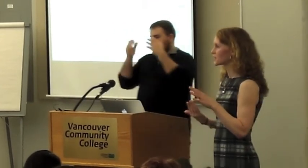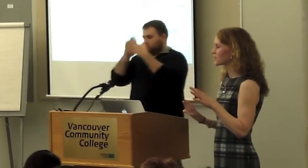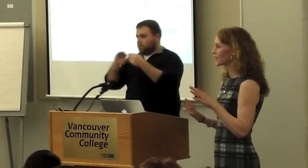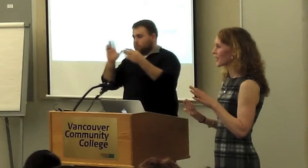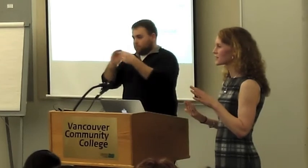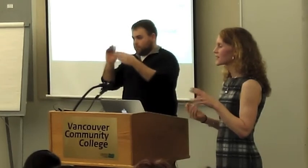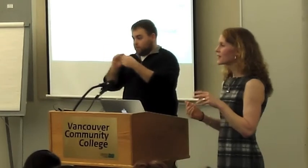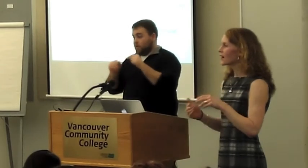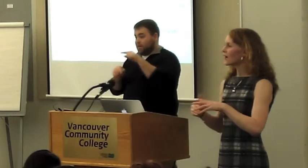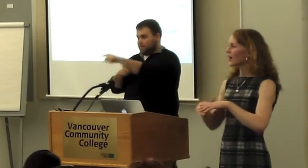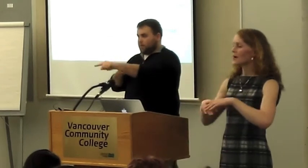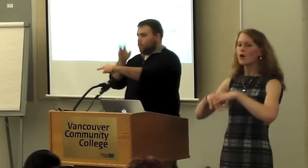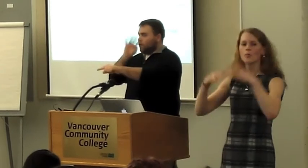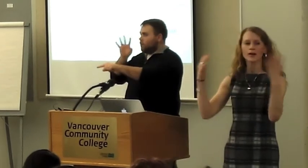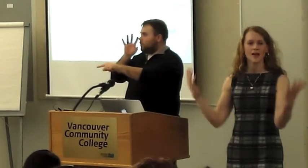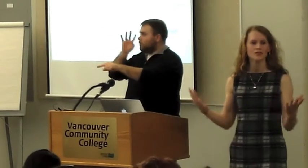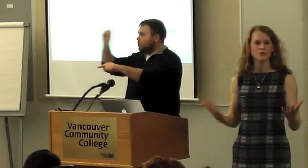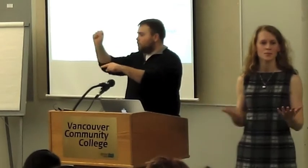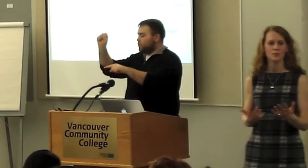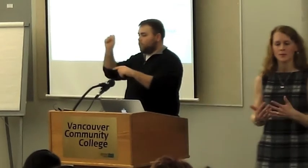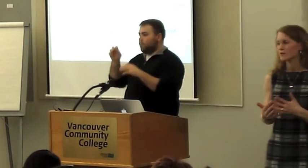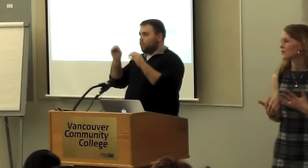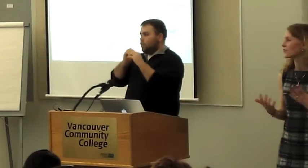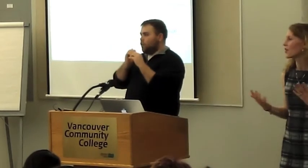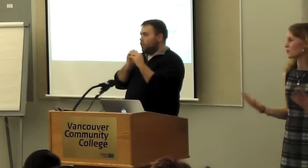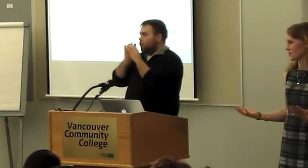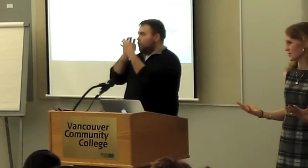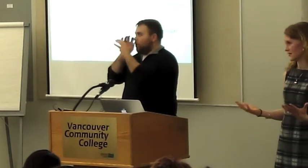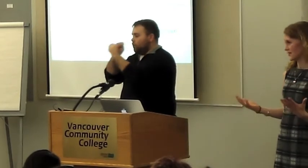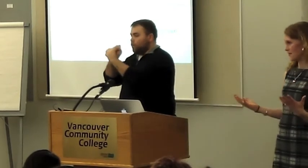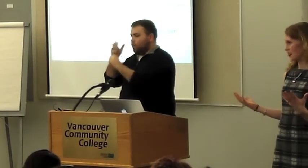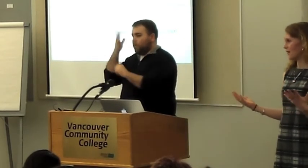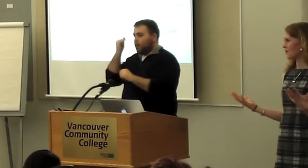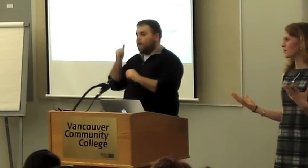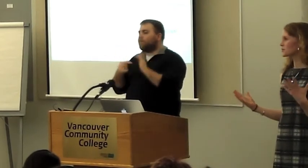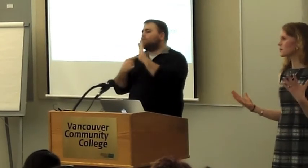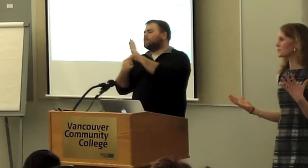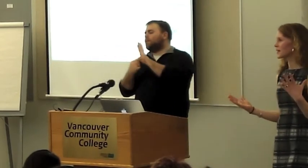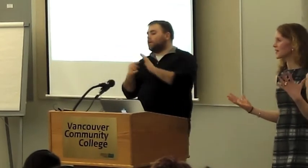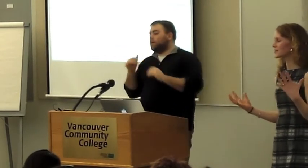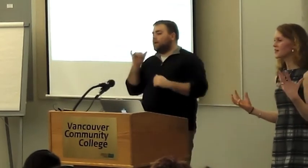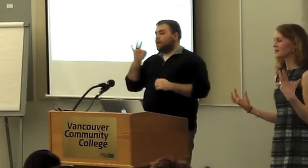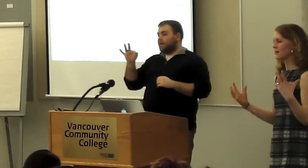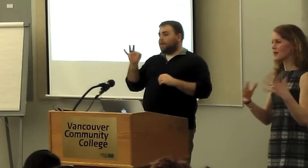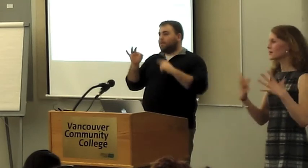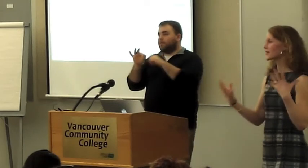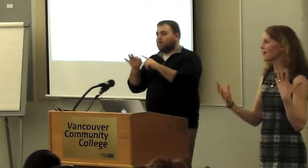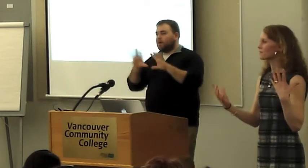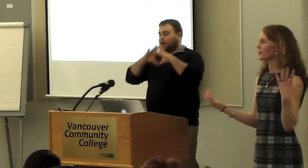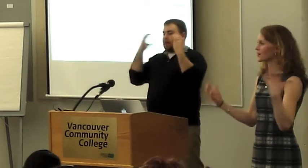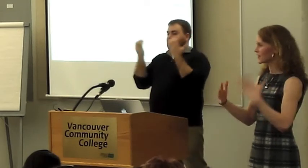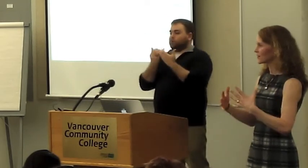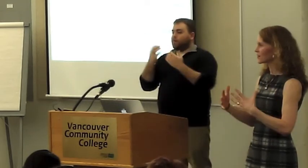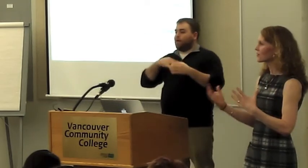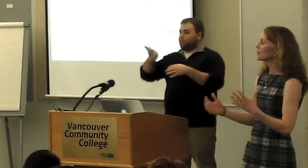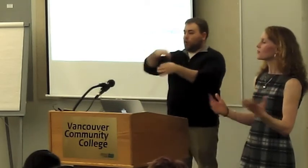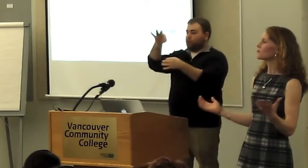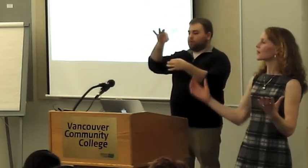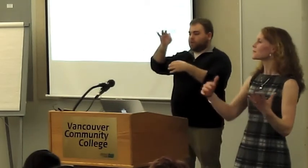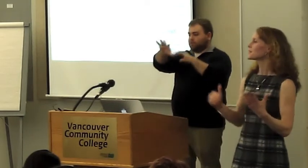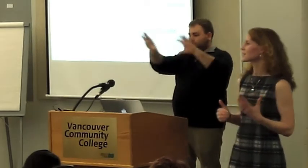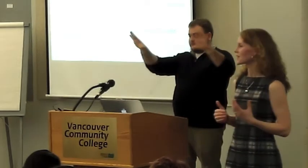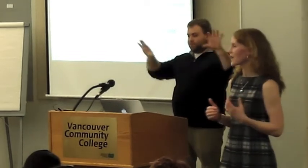students' imaginative lives. I hope our classrooms will be full of ghosts, of those human beings that may be alive but aren't